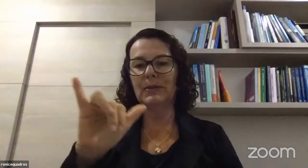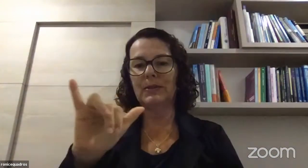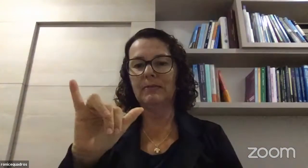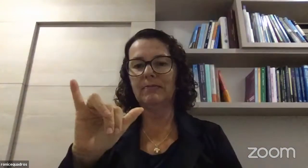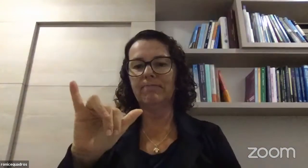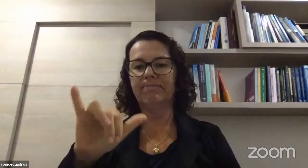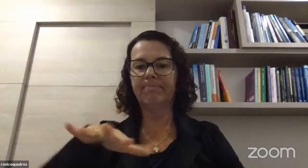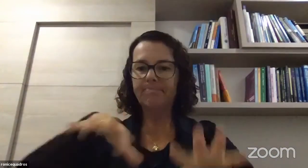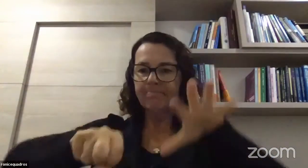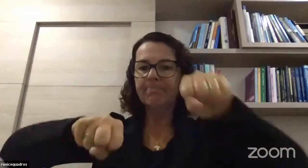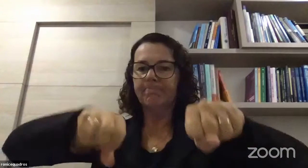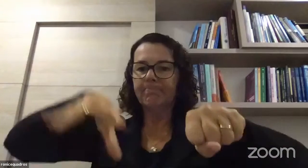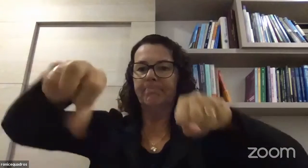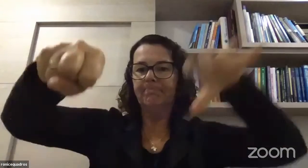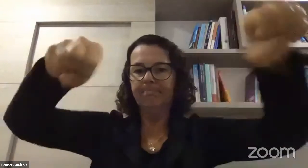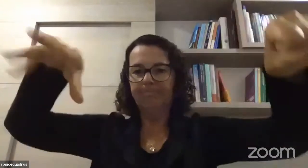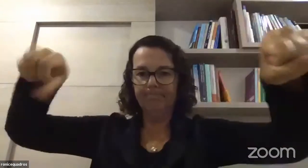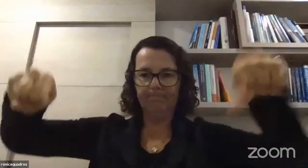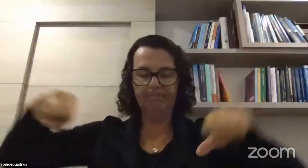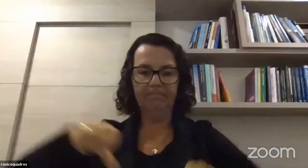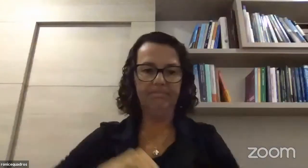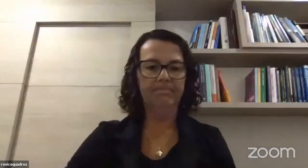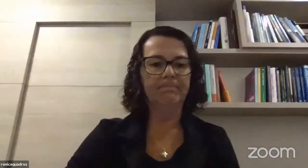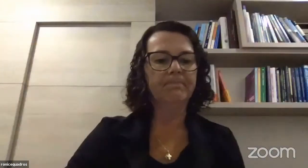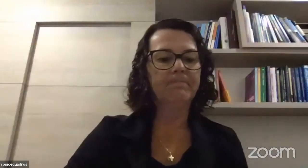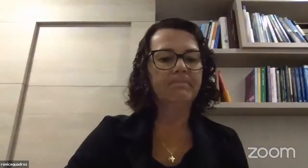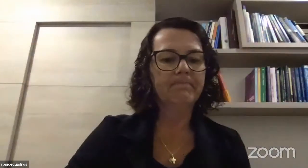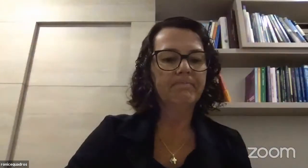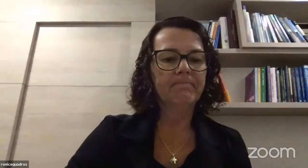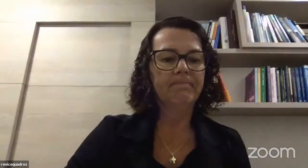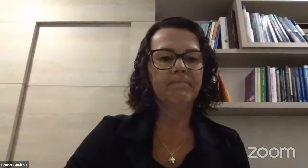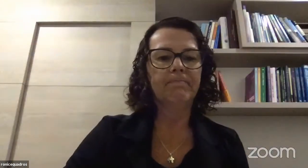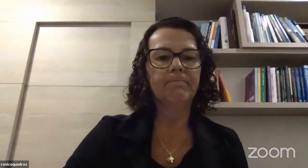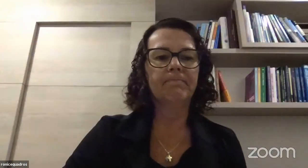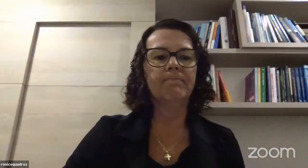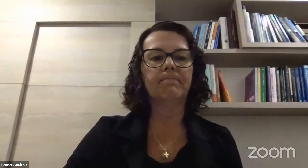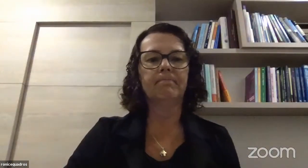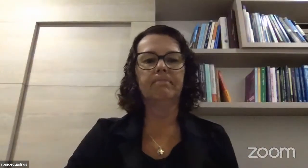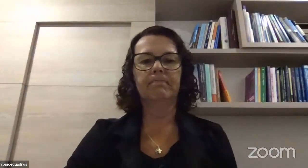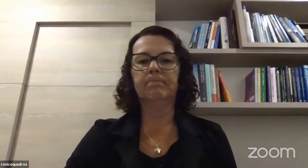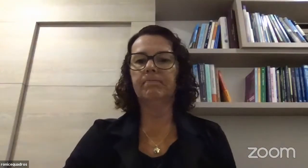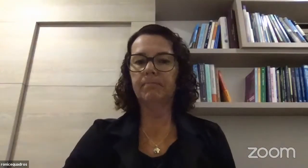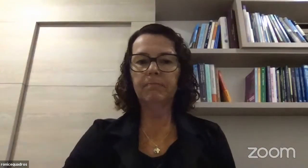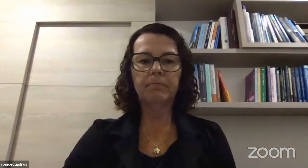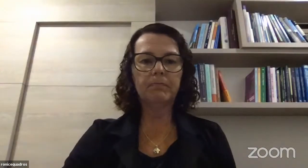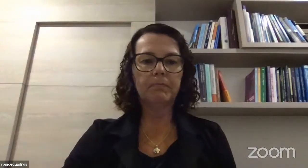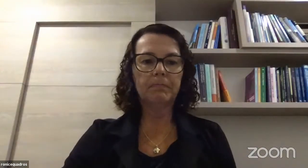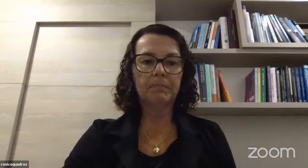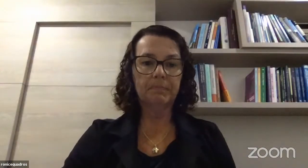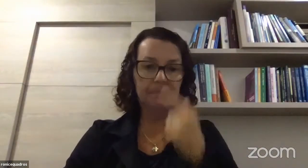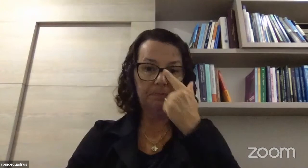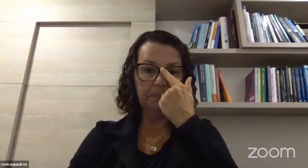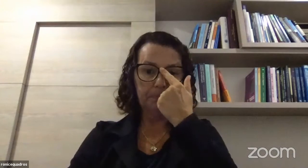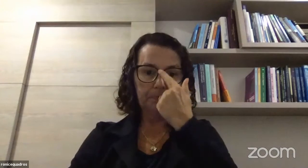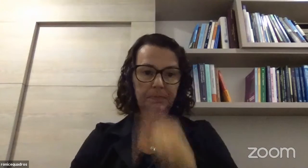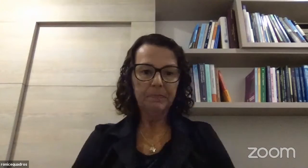That is very important as well, to really capture the whole nation.